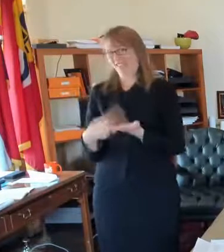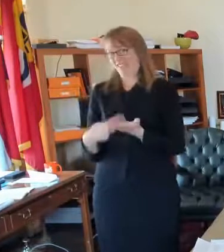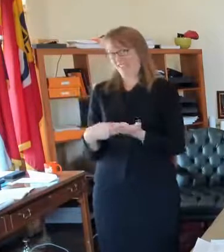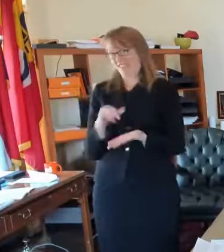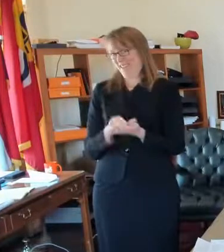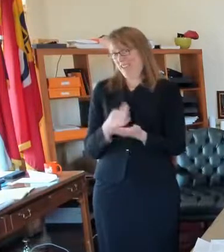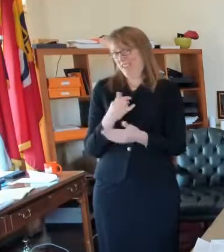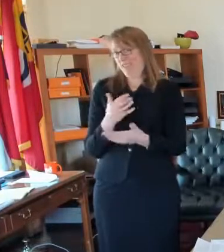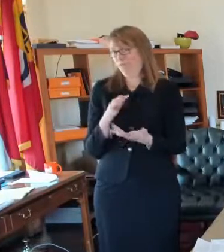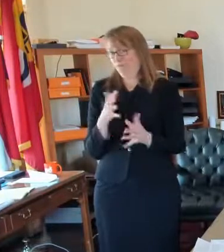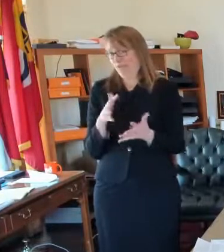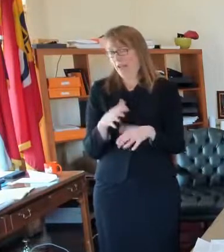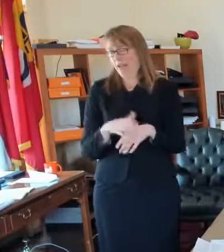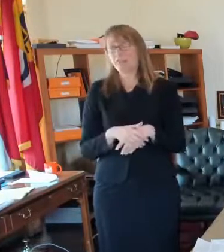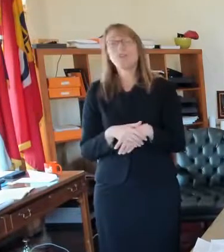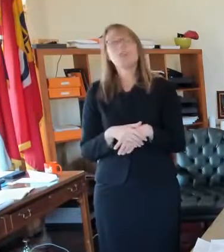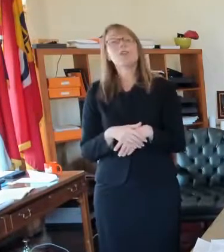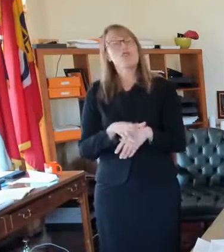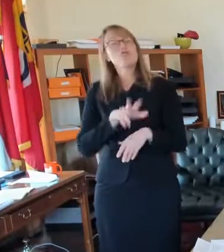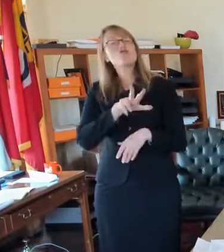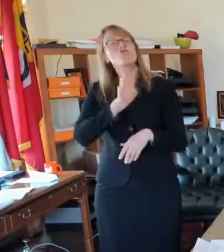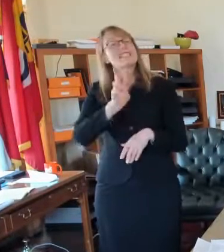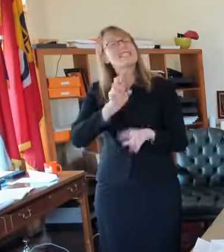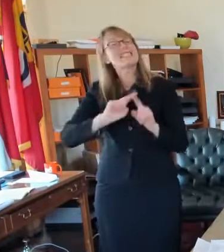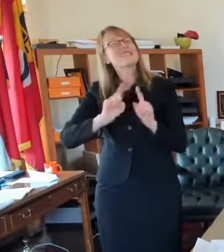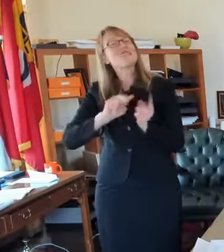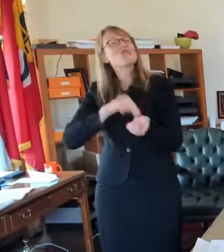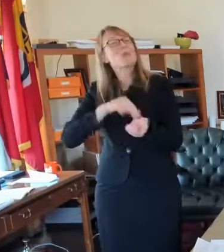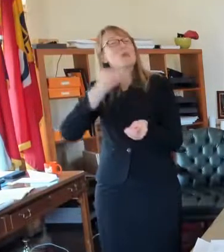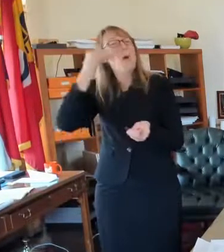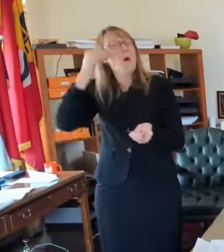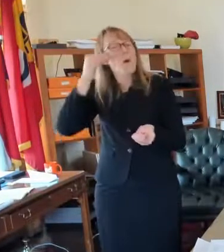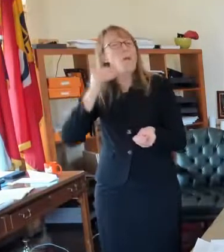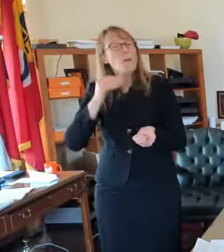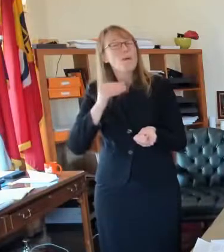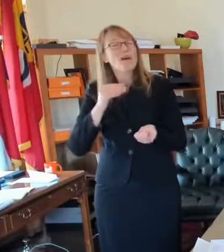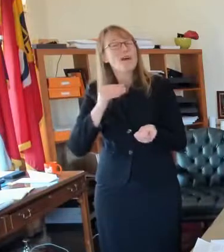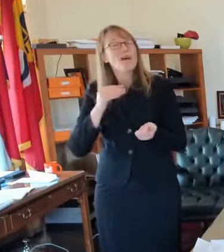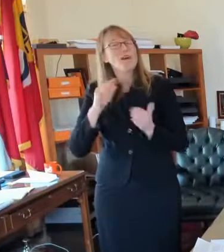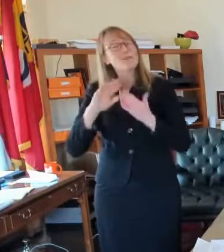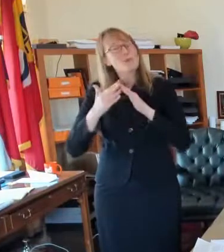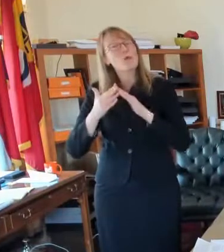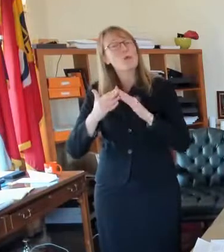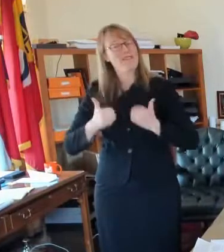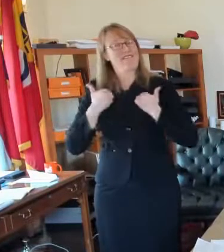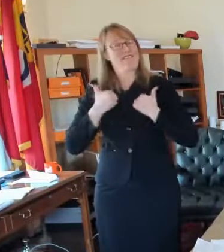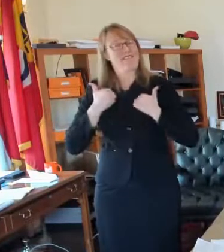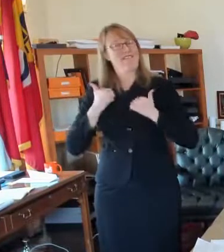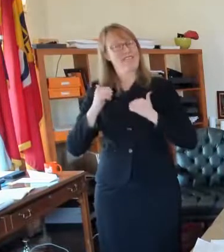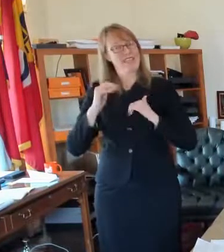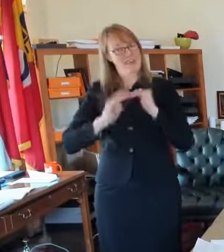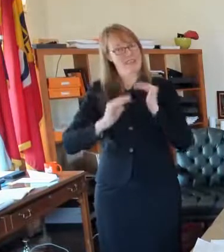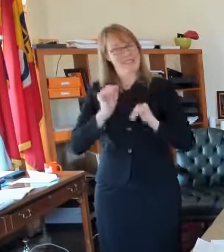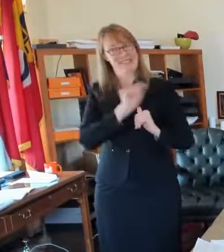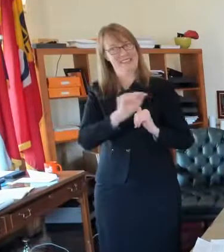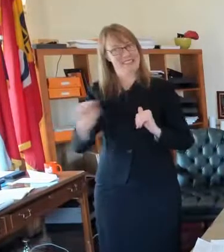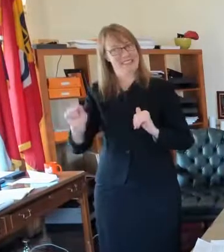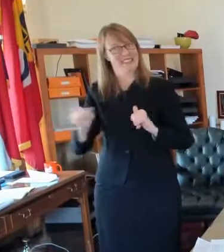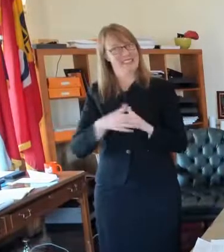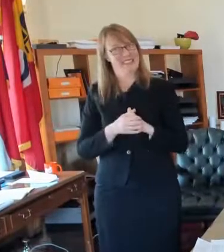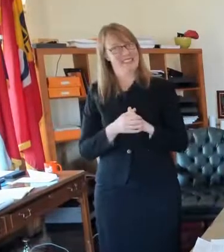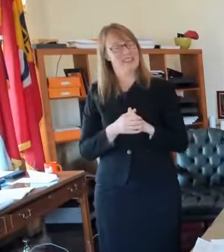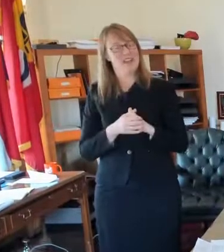homes, congregate care facilities in the city of St. Louis. They all expect to get vaccine within the next week or